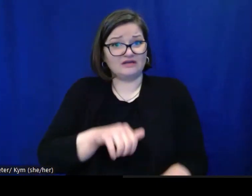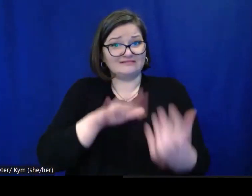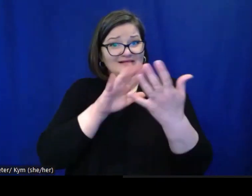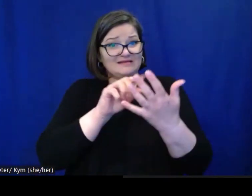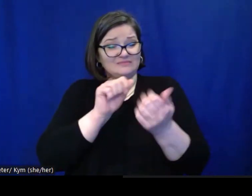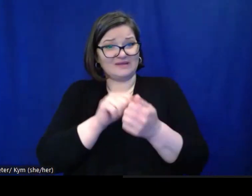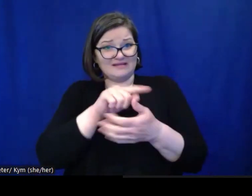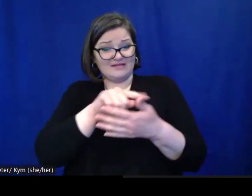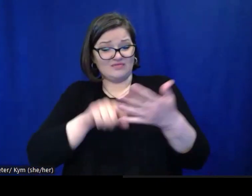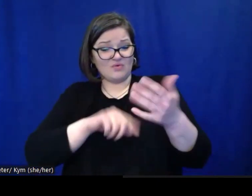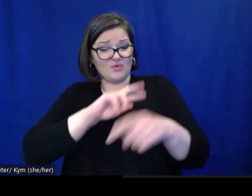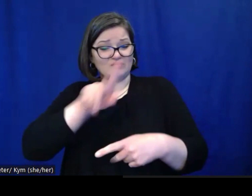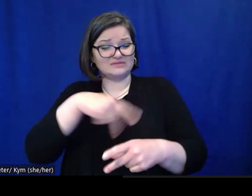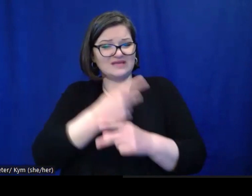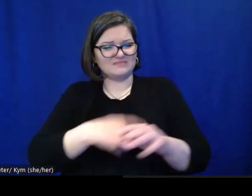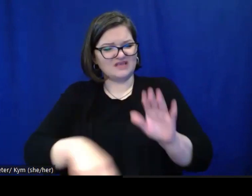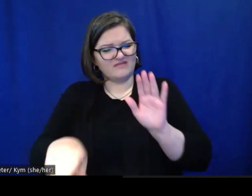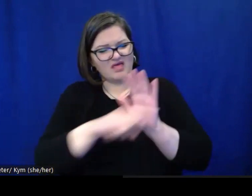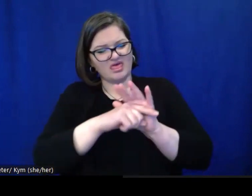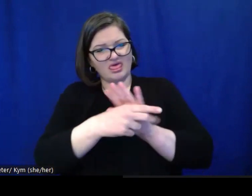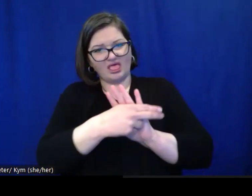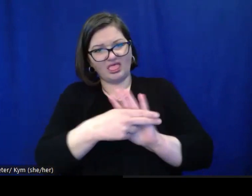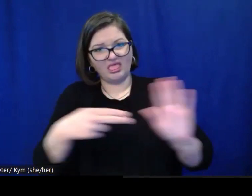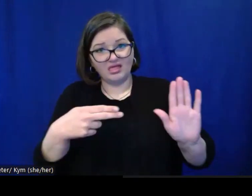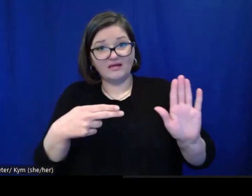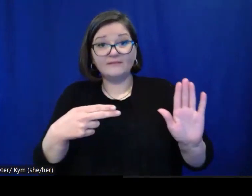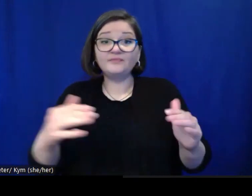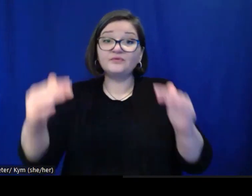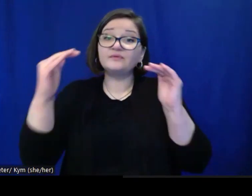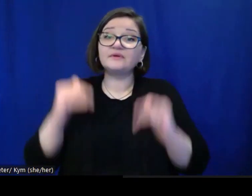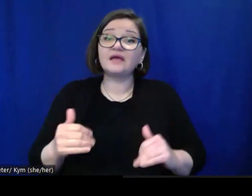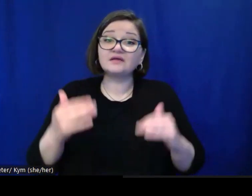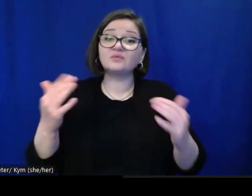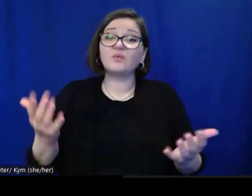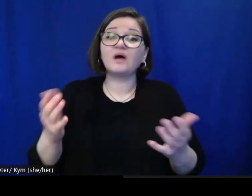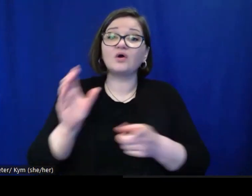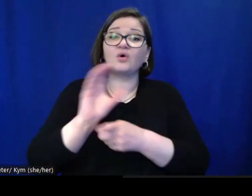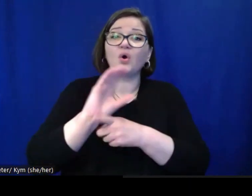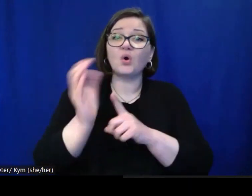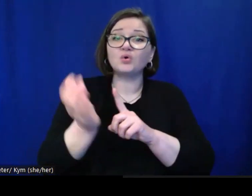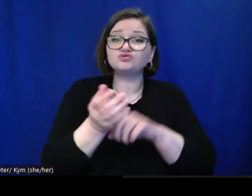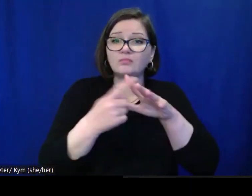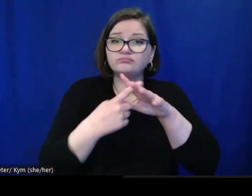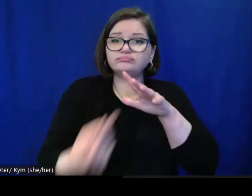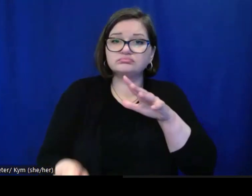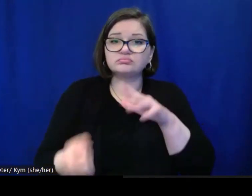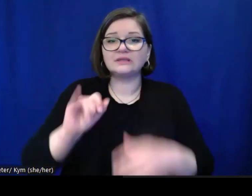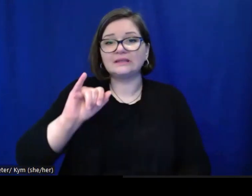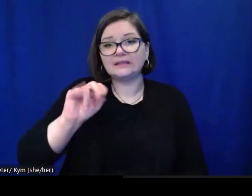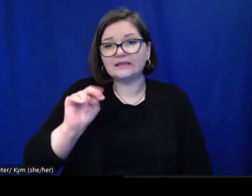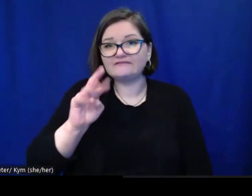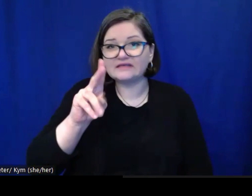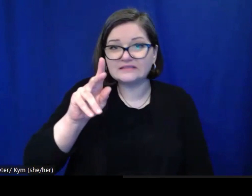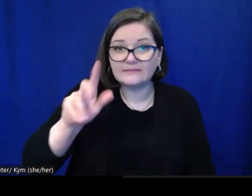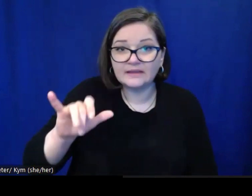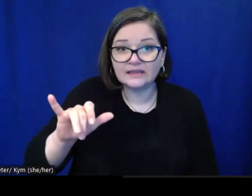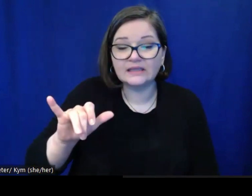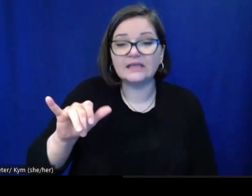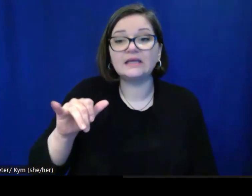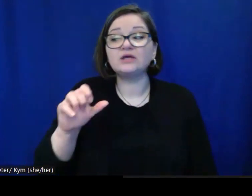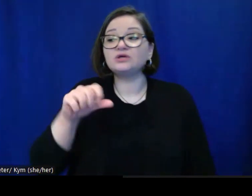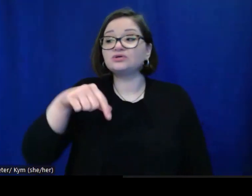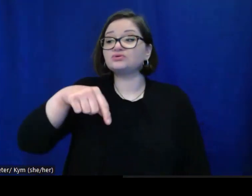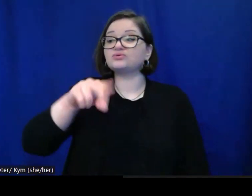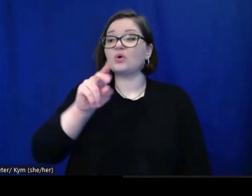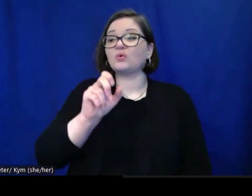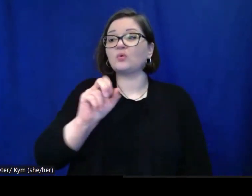of stereotypes and stigmas. The next one is cultural invisibility. So perpetuating the notion that queer individuals